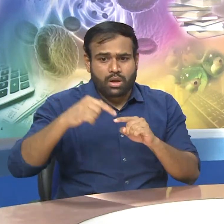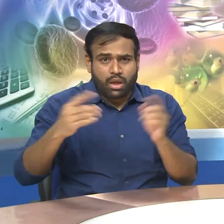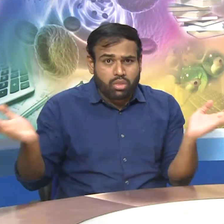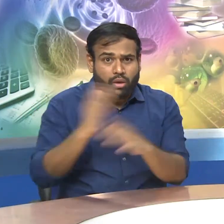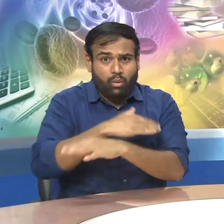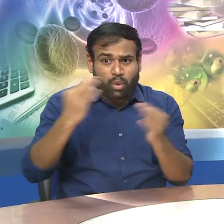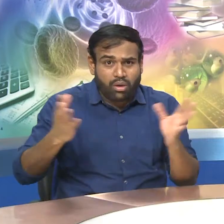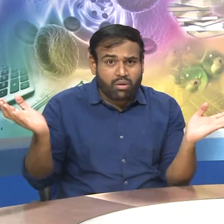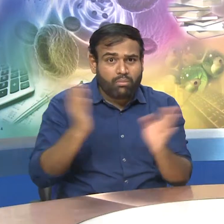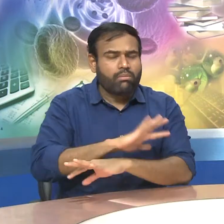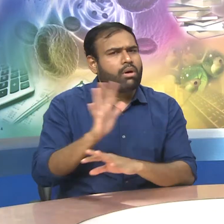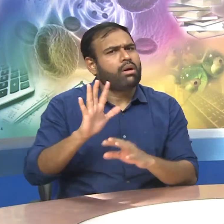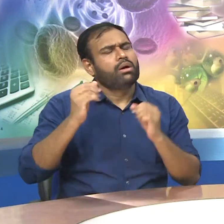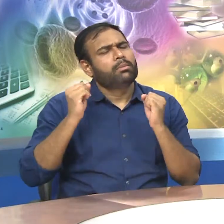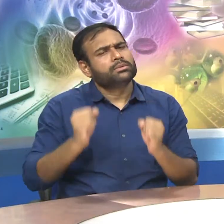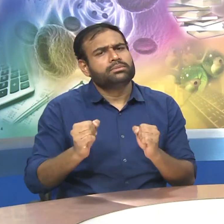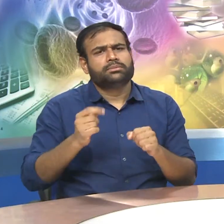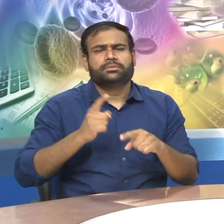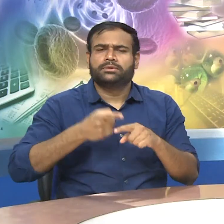a permanent house.